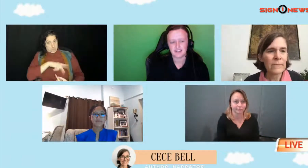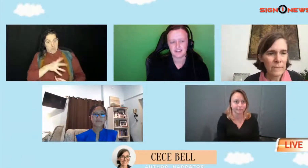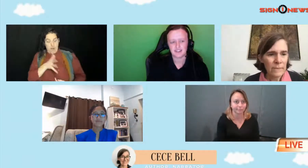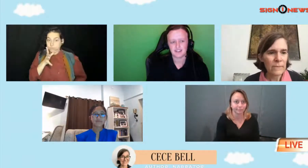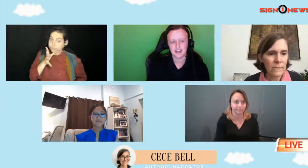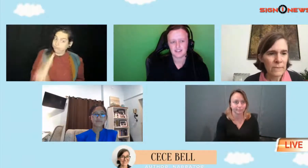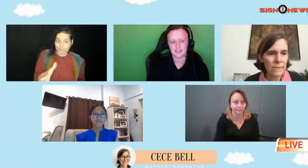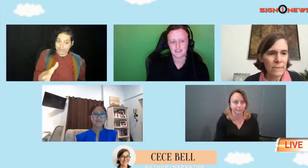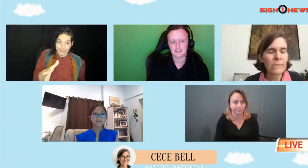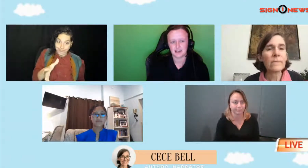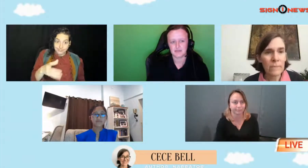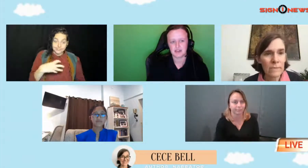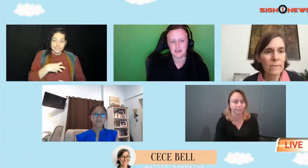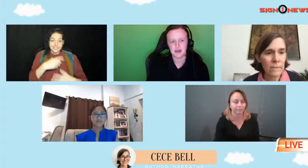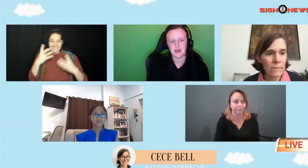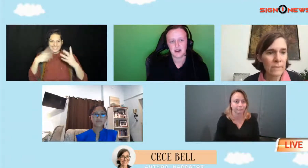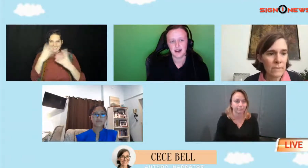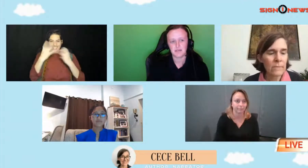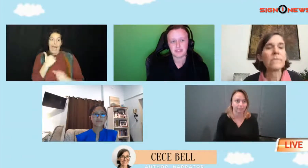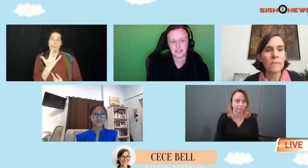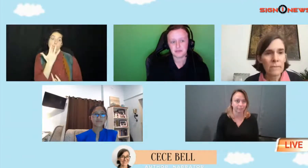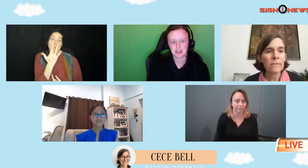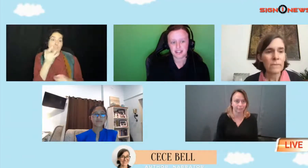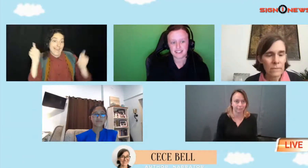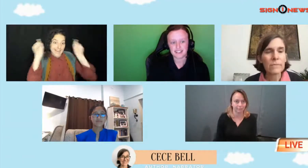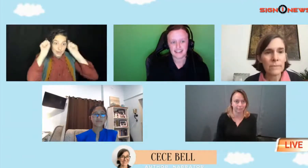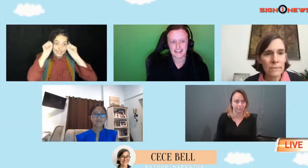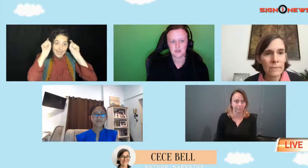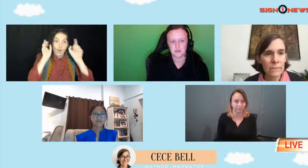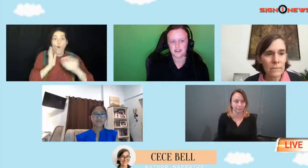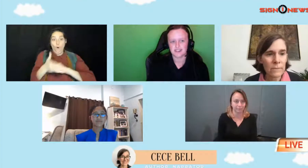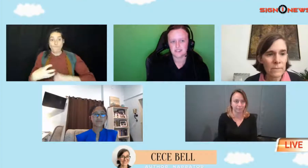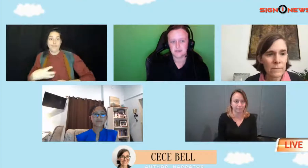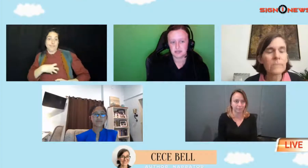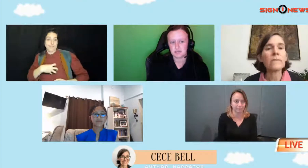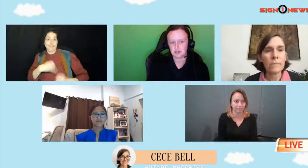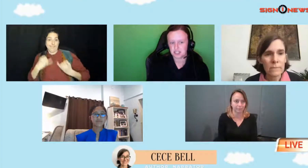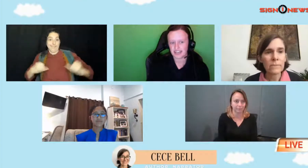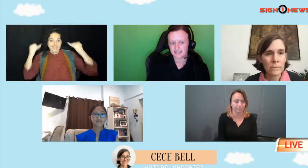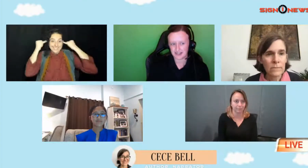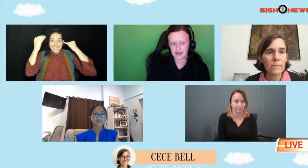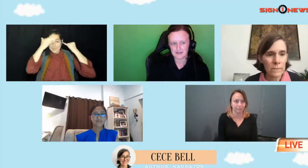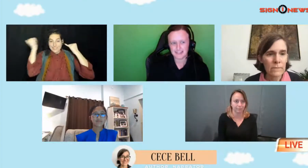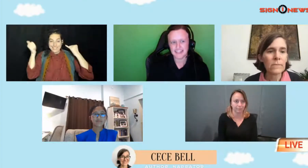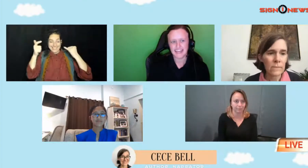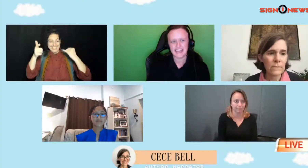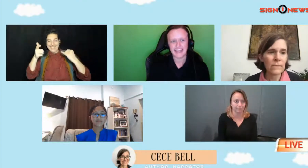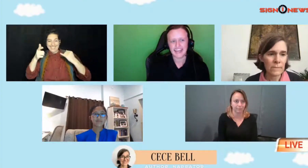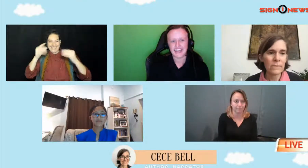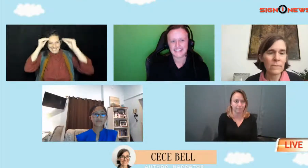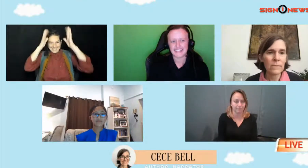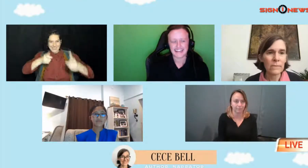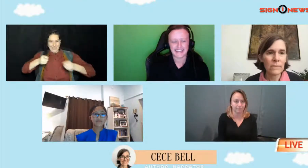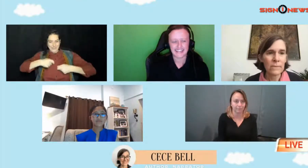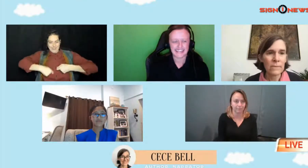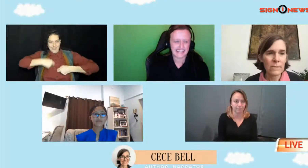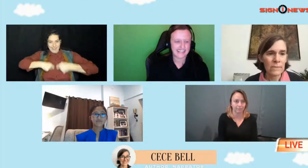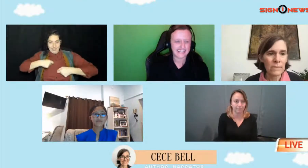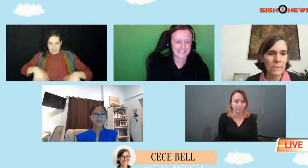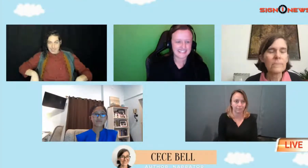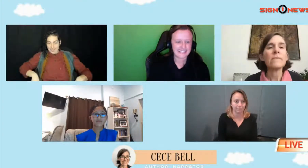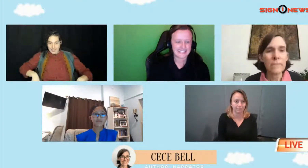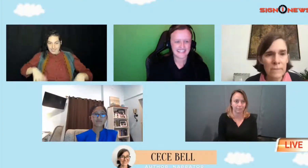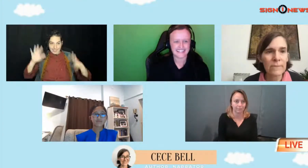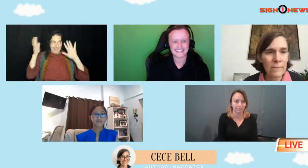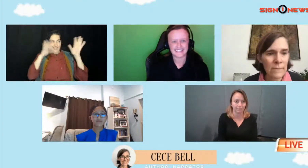have a tough time making friends. I had to wear this big bulky FM and I